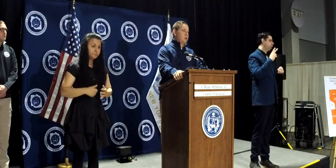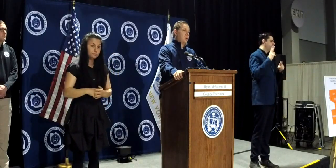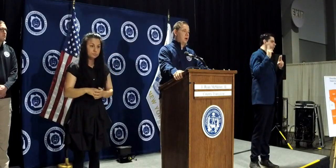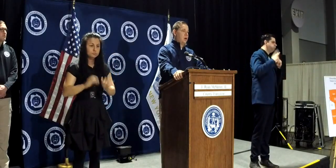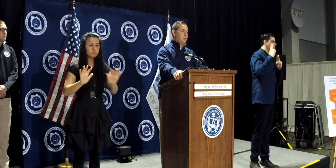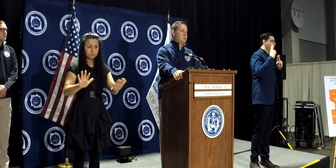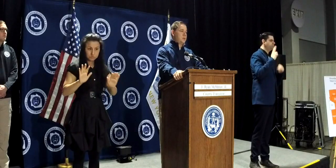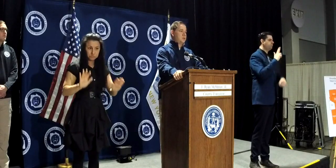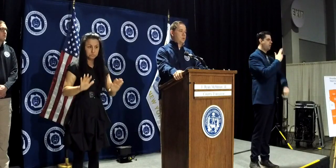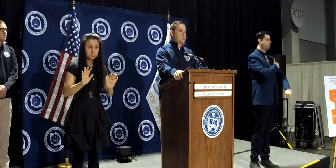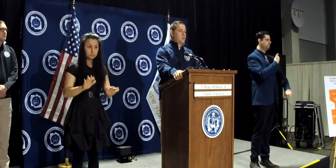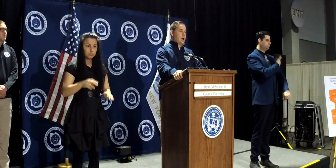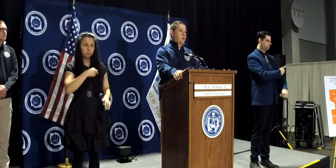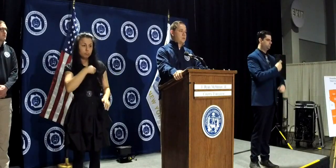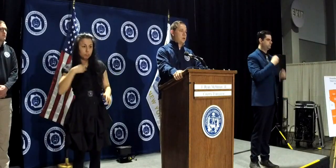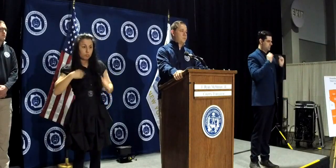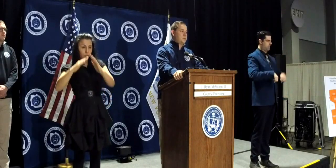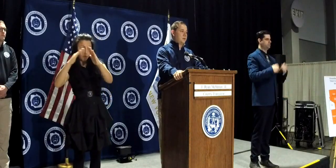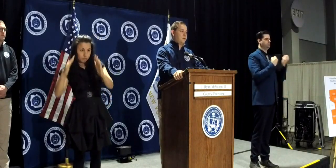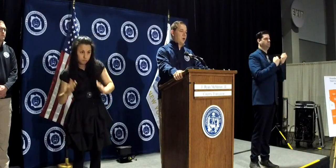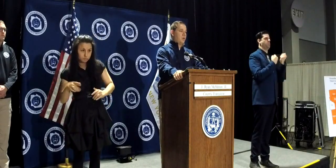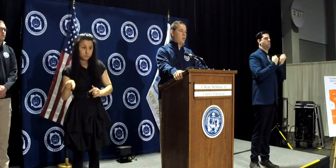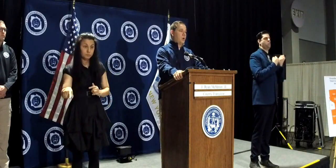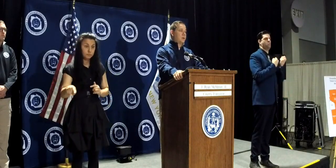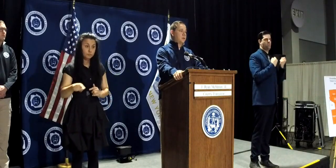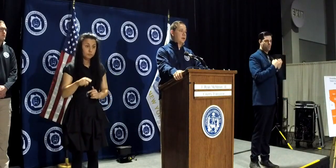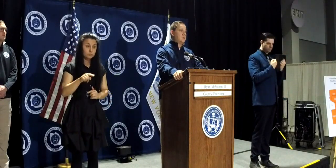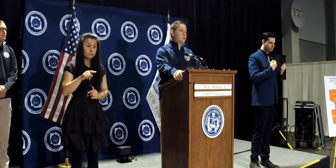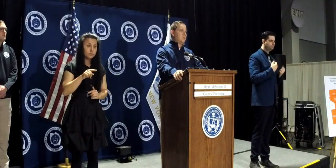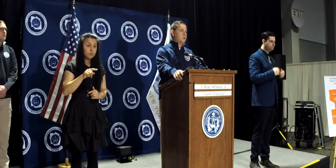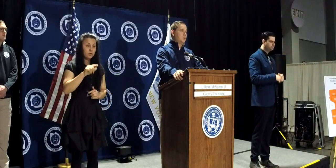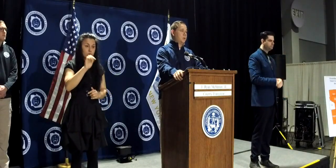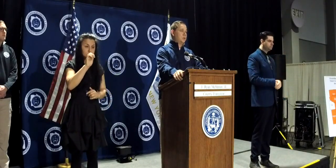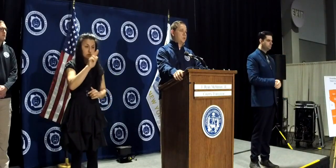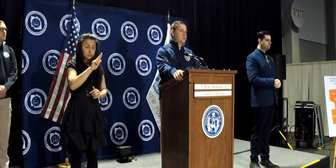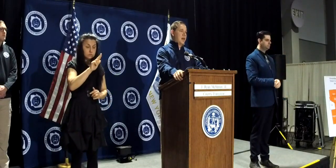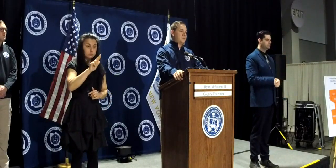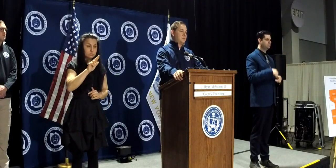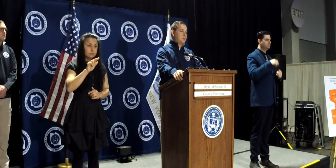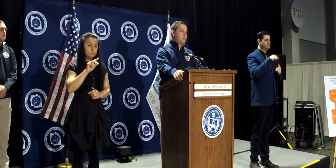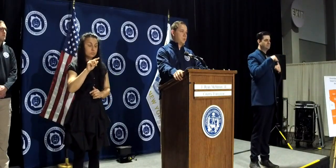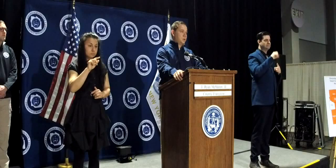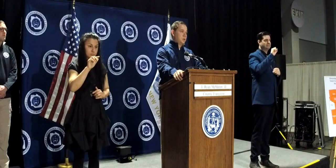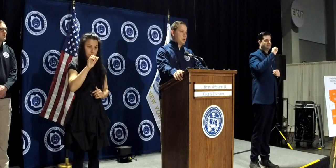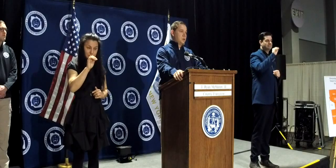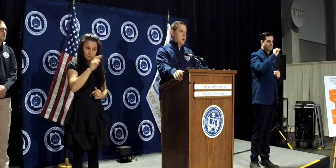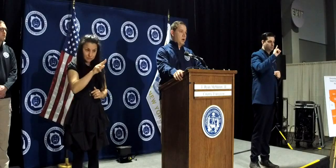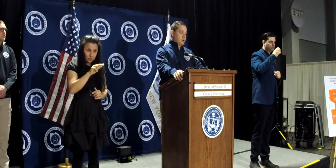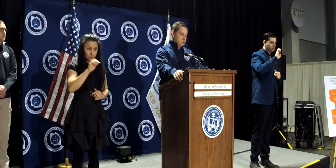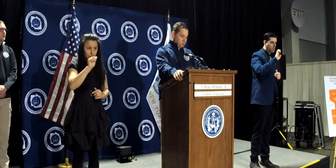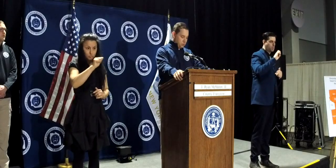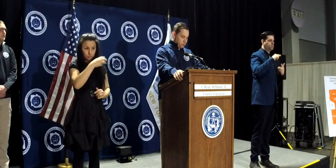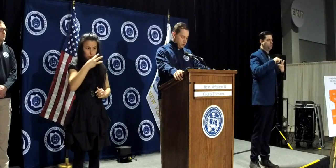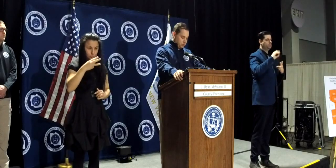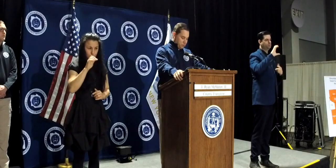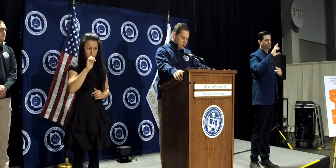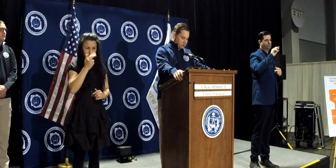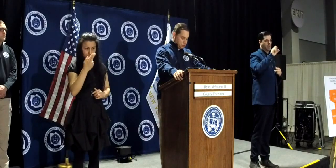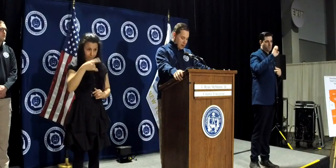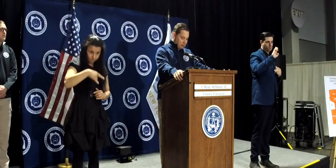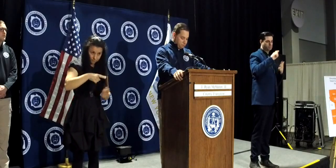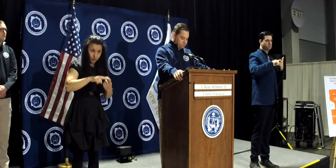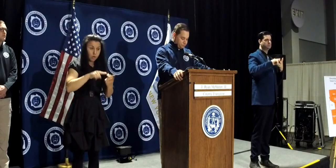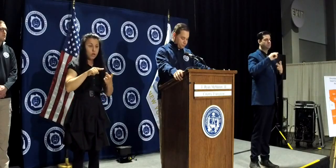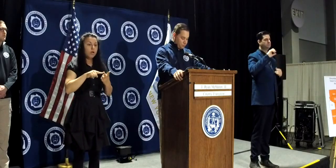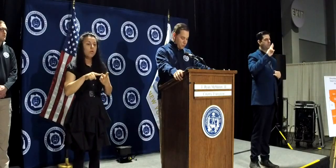all, St. Joe's, Crouse, and Upstate, for all the work that you've been doing, your staffs have been doing. You've been doing a